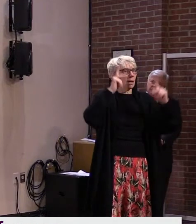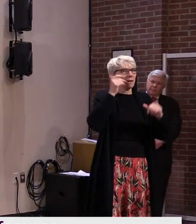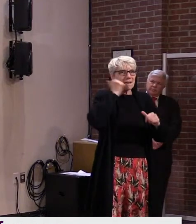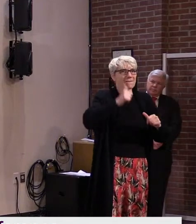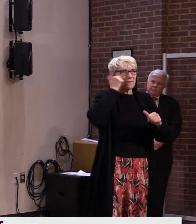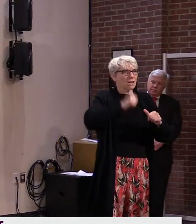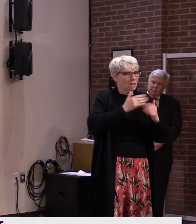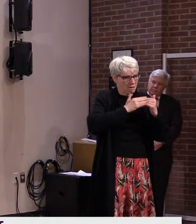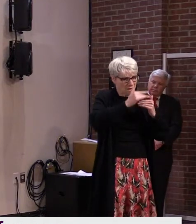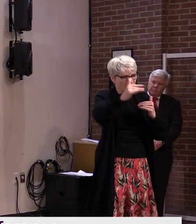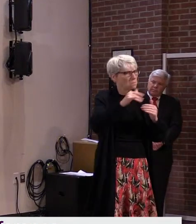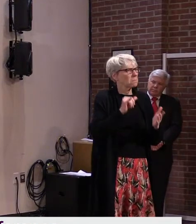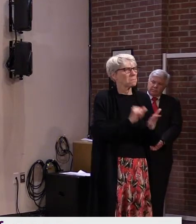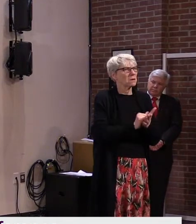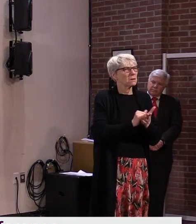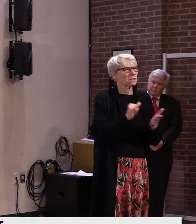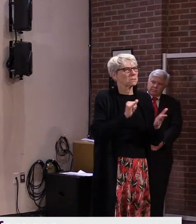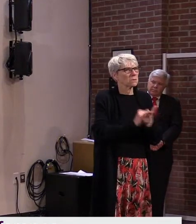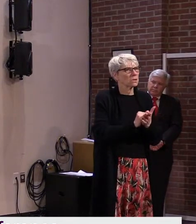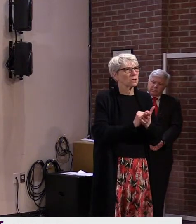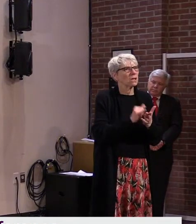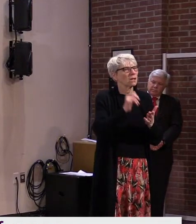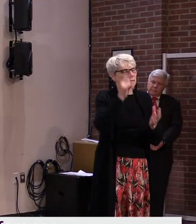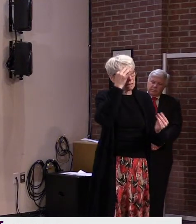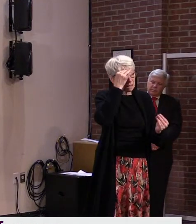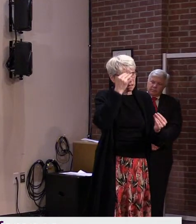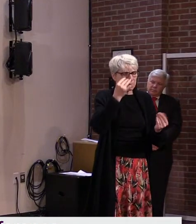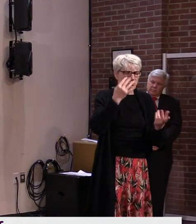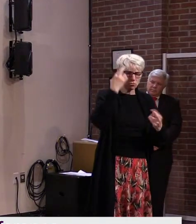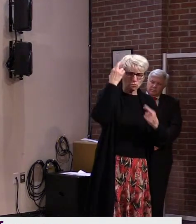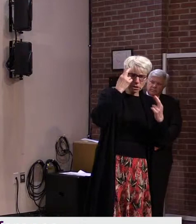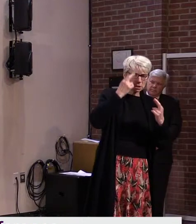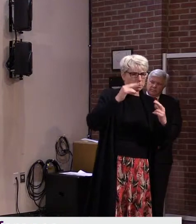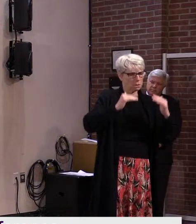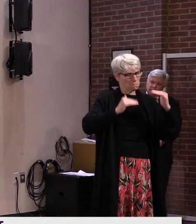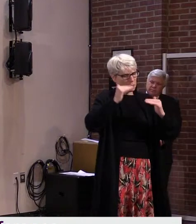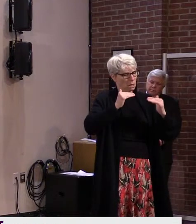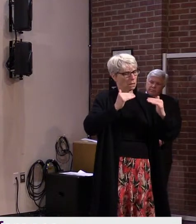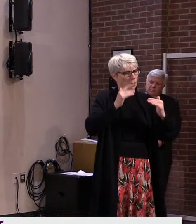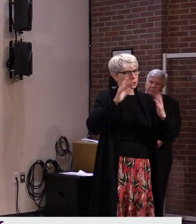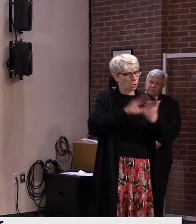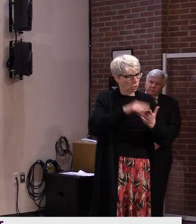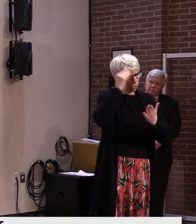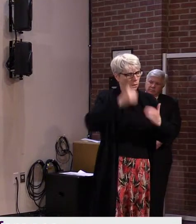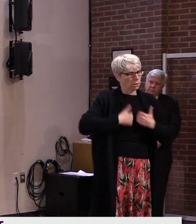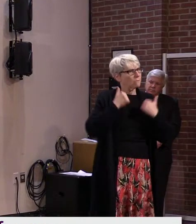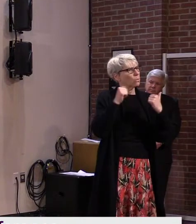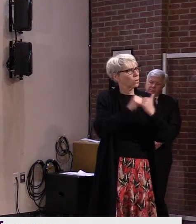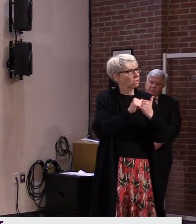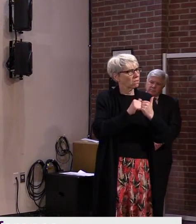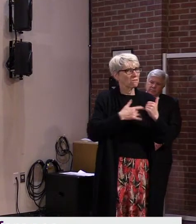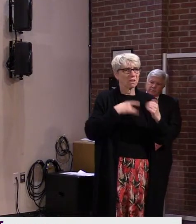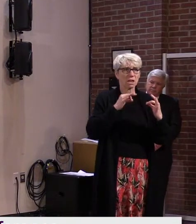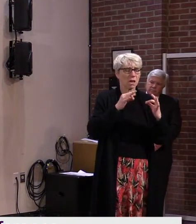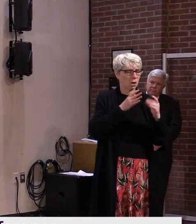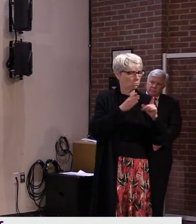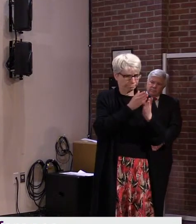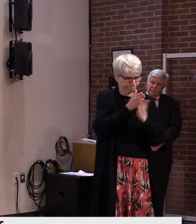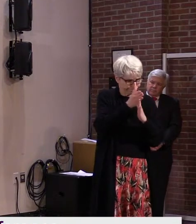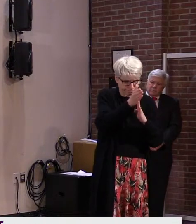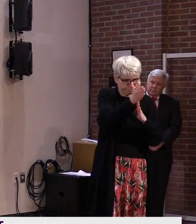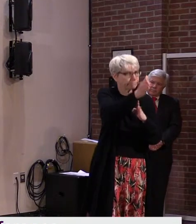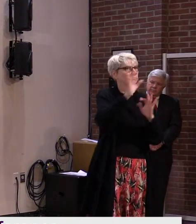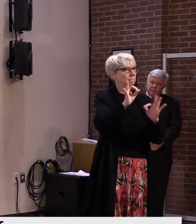emergency. This is something we have to deal with, and I think we're doing this quite well right now. I mean, we're